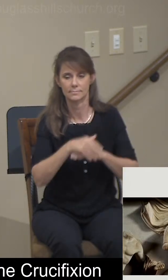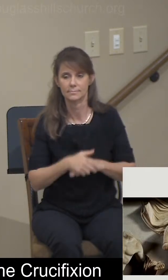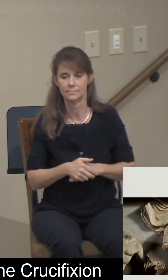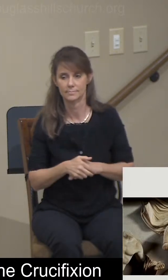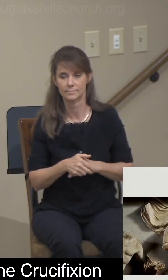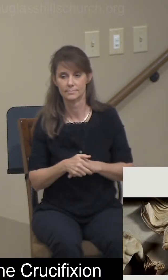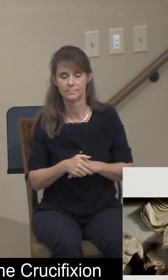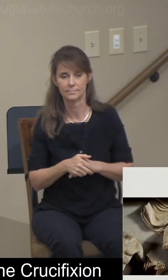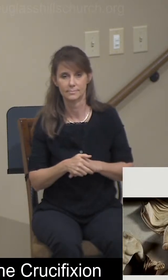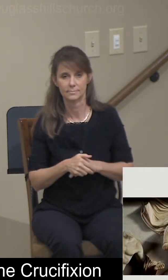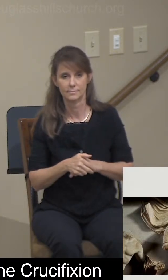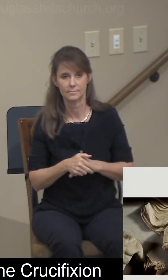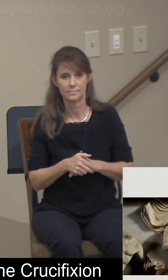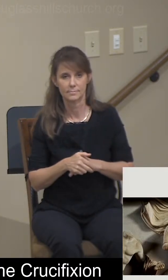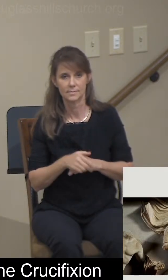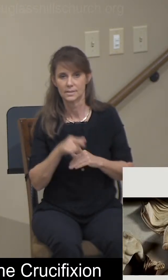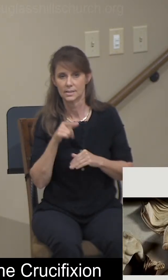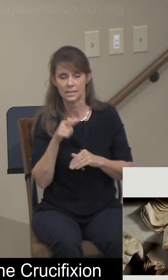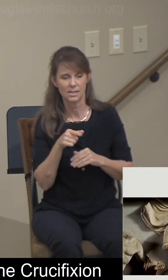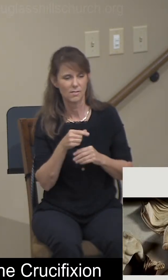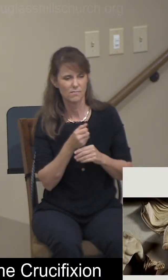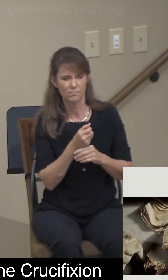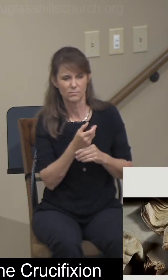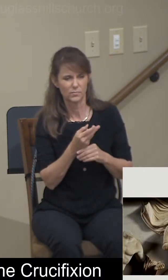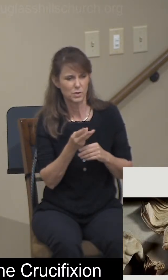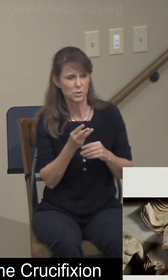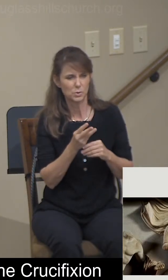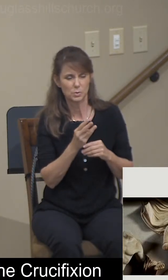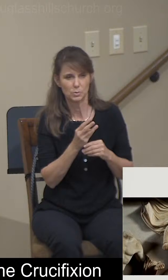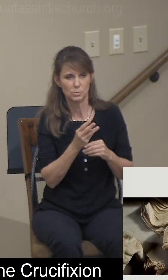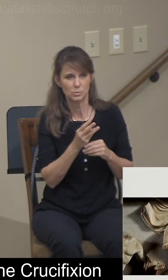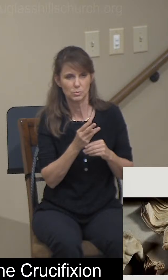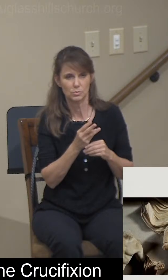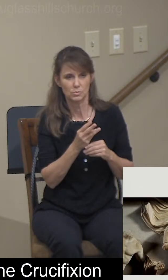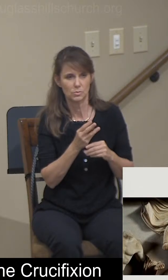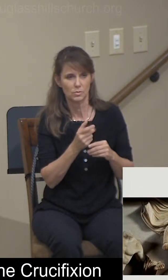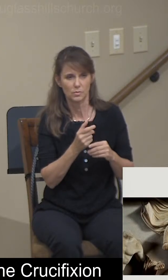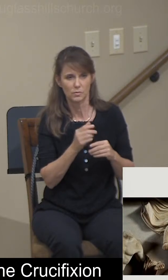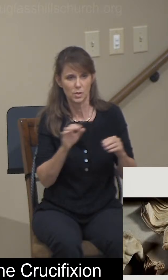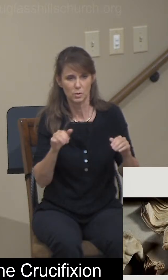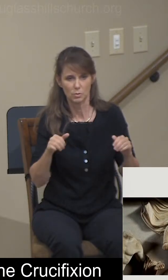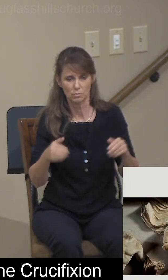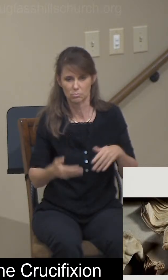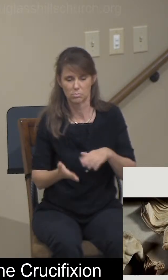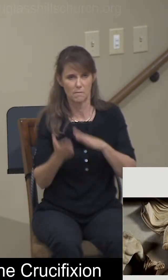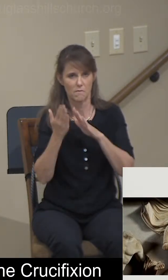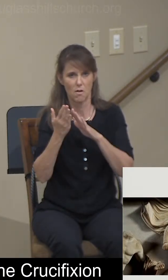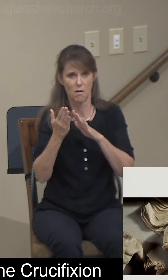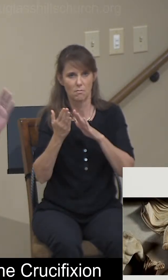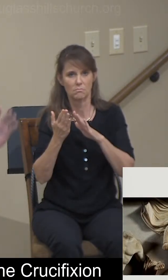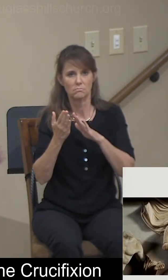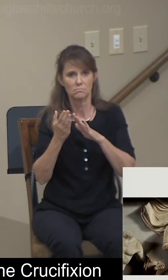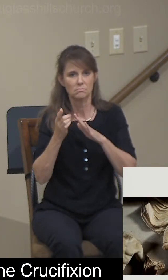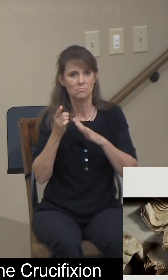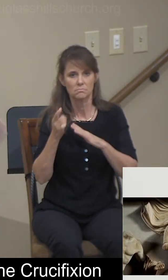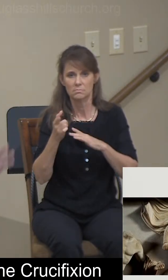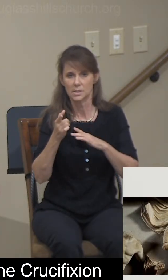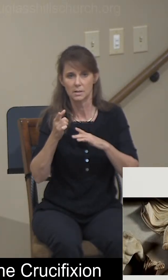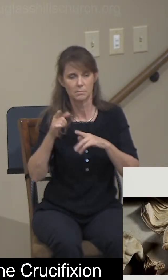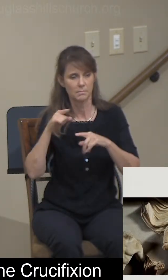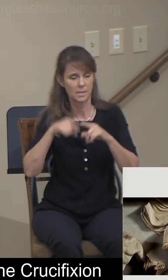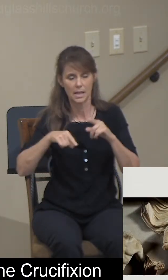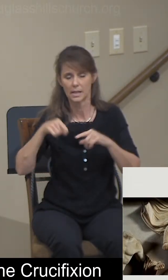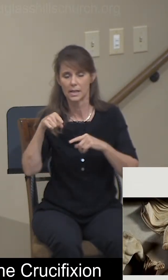every civilization in the world. There are very few civilizations at the time who could rival the technological advancement, the art, just